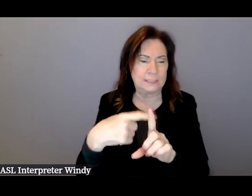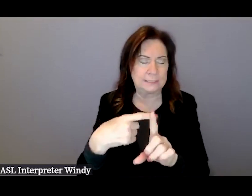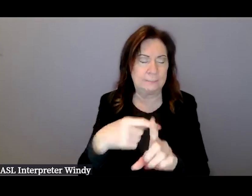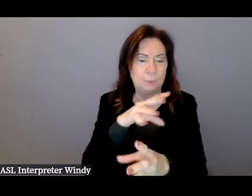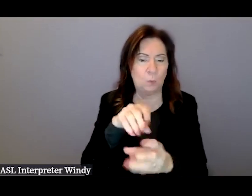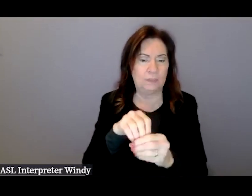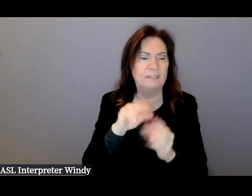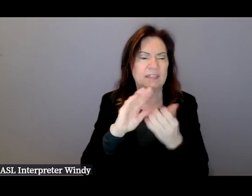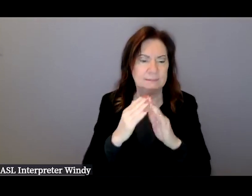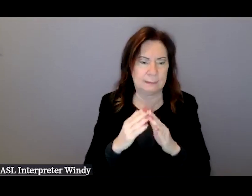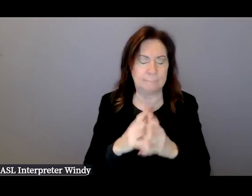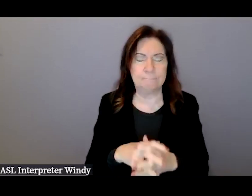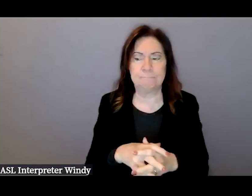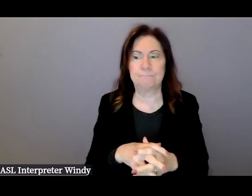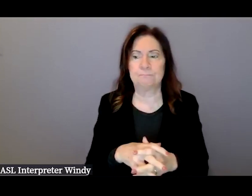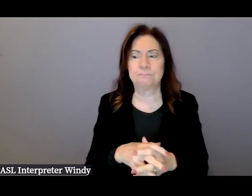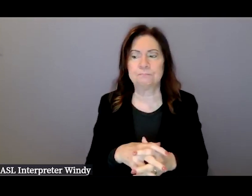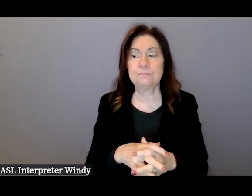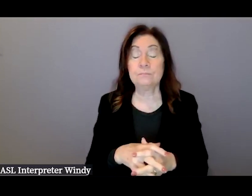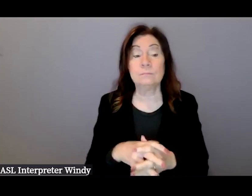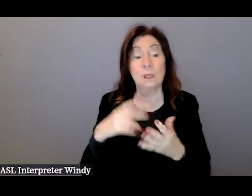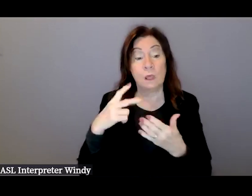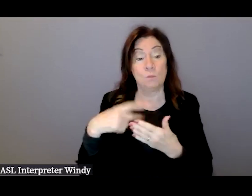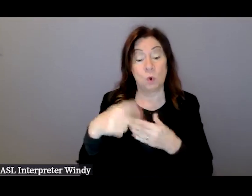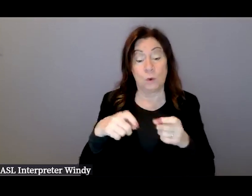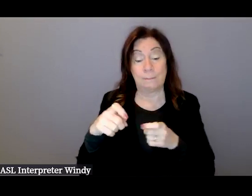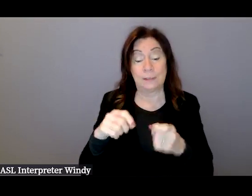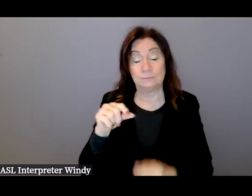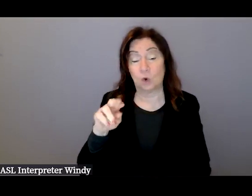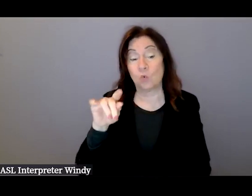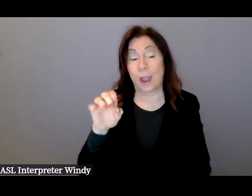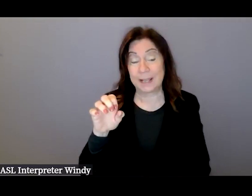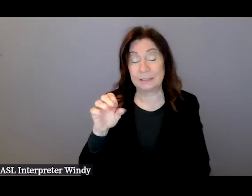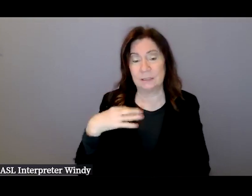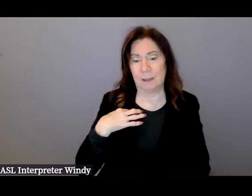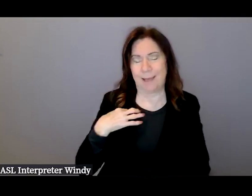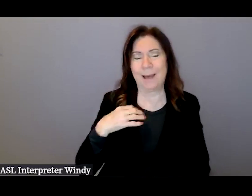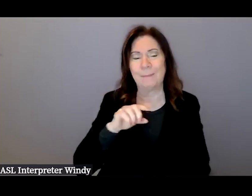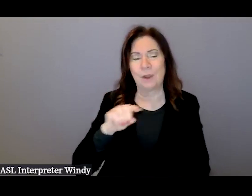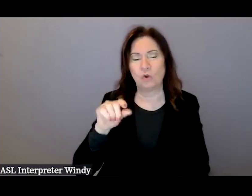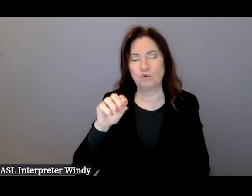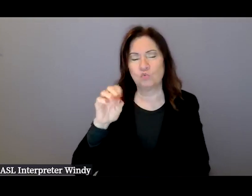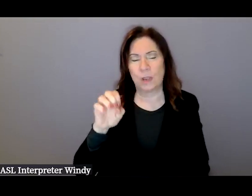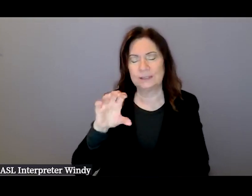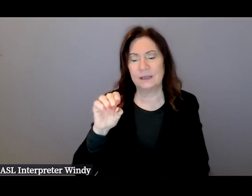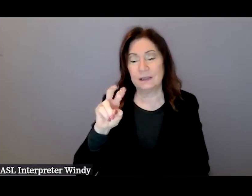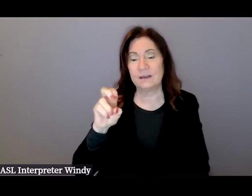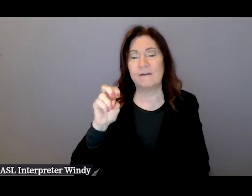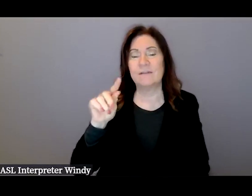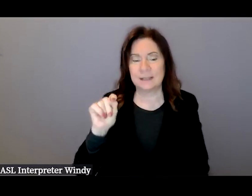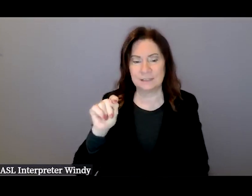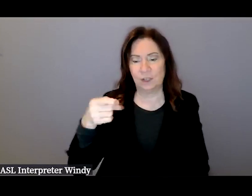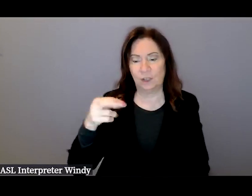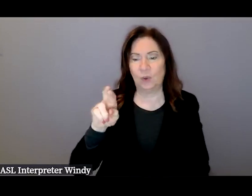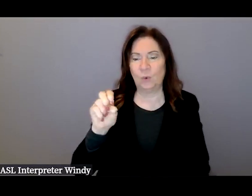of Asheville. For the program being managed by Grace, you can apply by visiting Grace Covenant Presbyterian Church